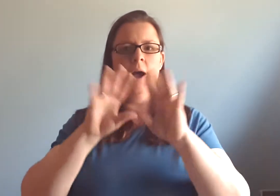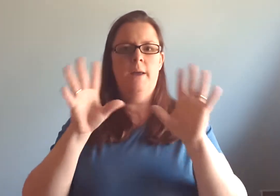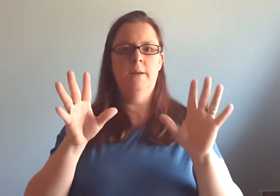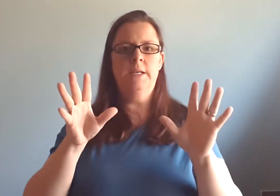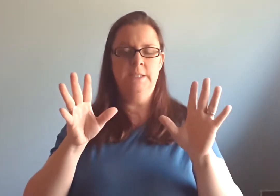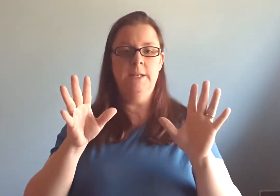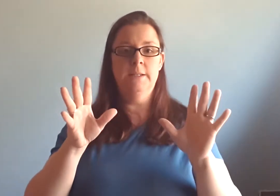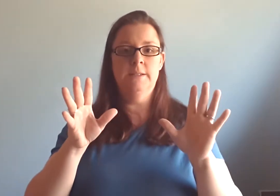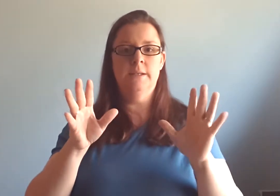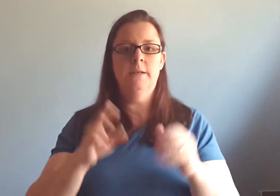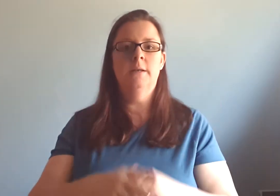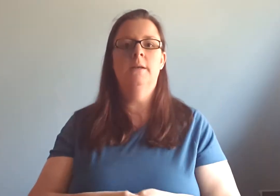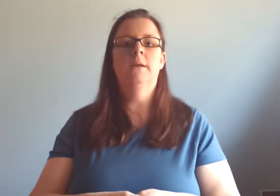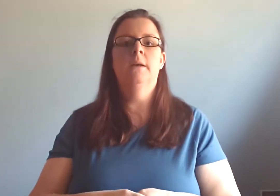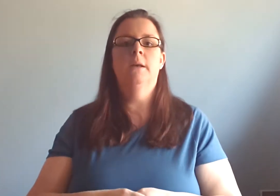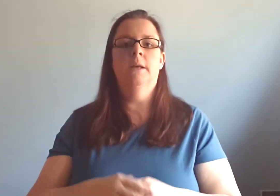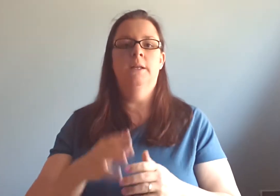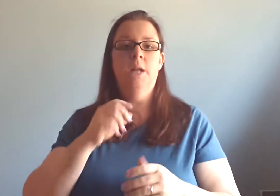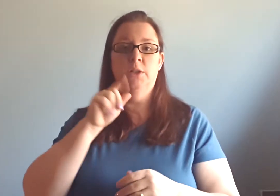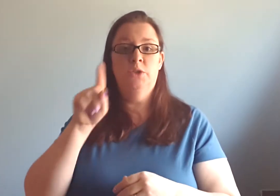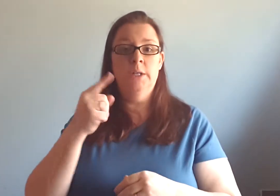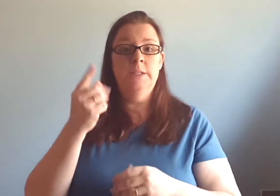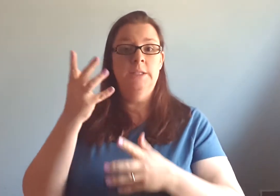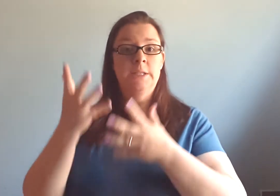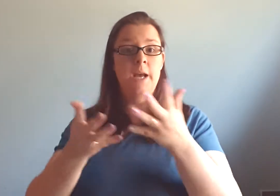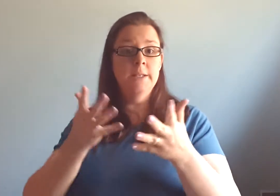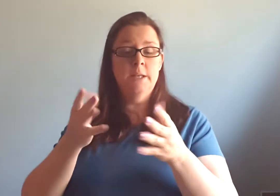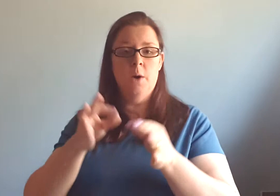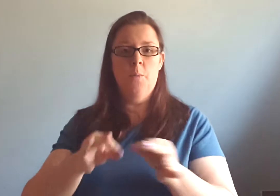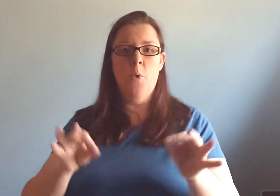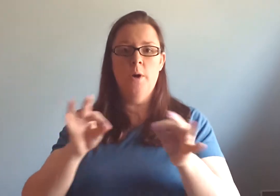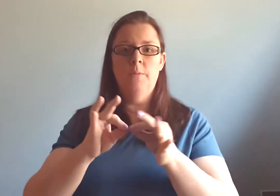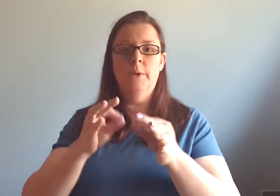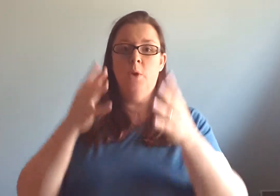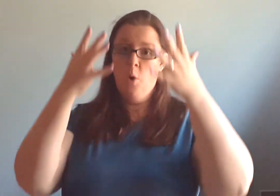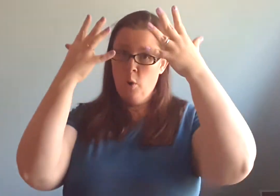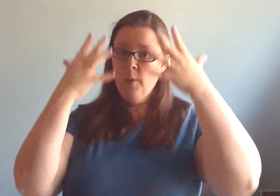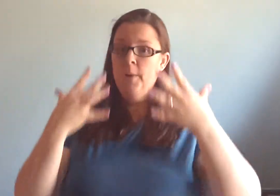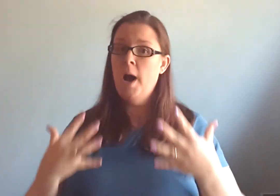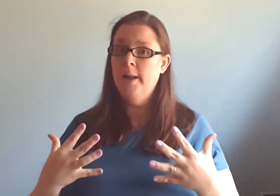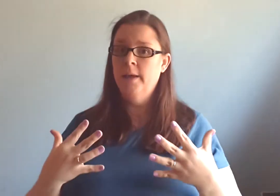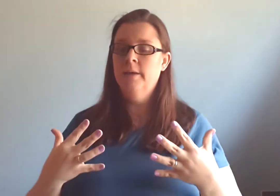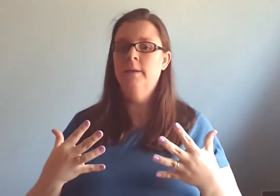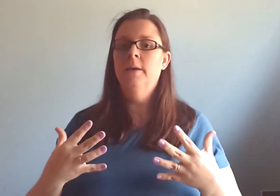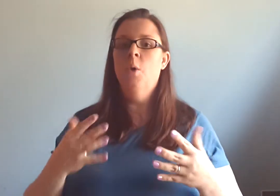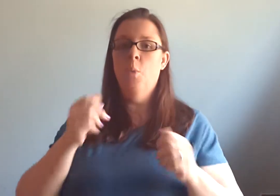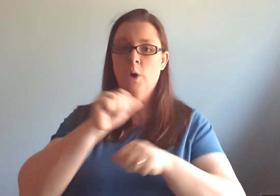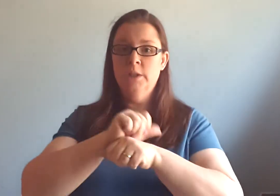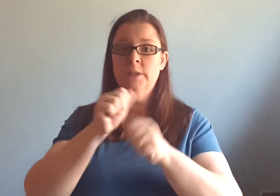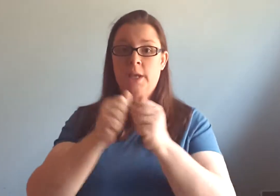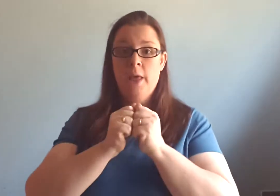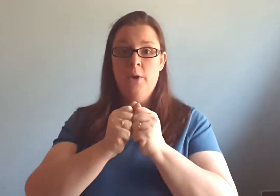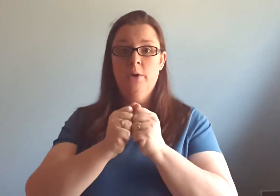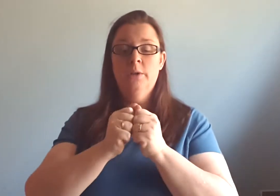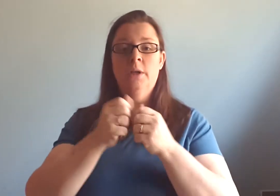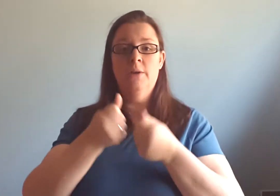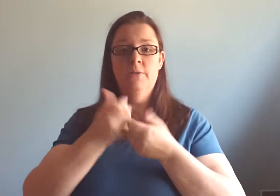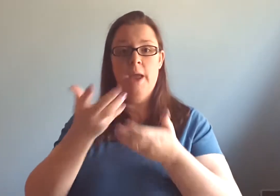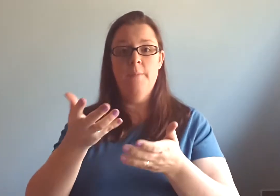clarify a sentence. And not just the signs that are important, but the whole body works together to convey a